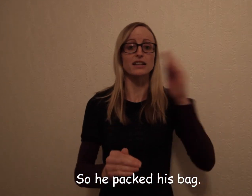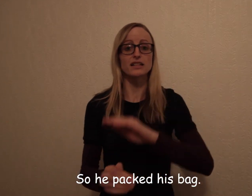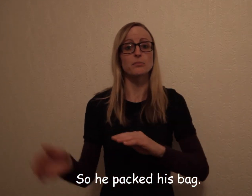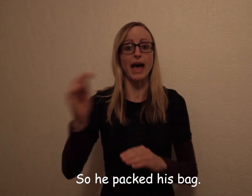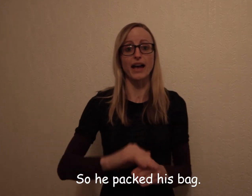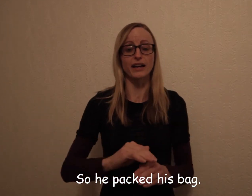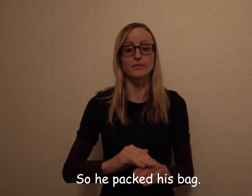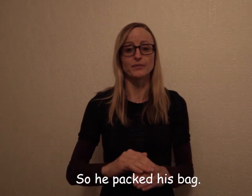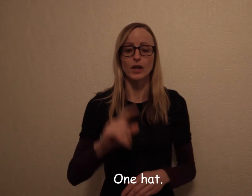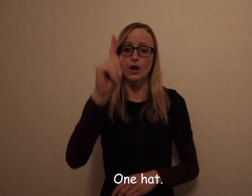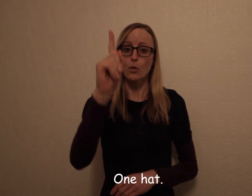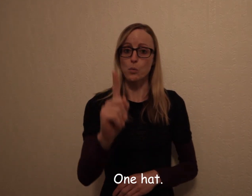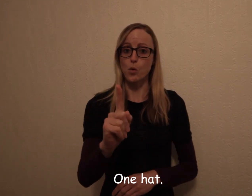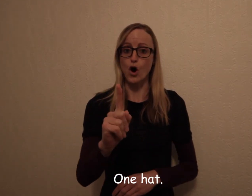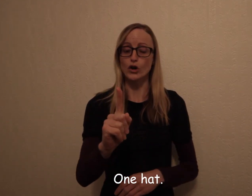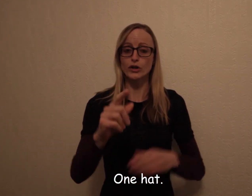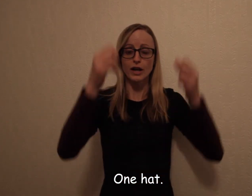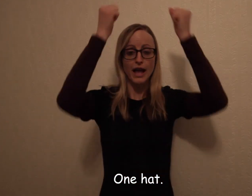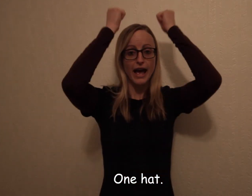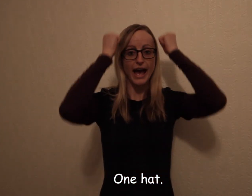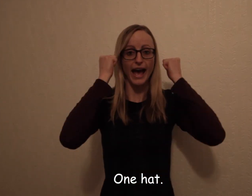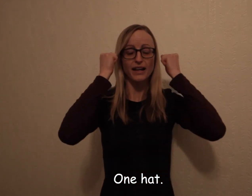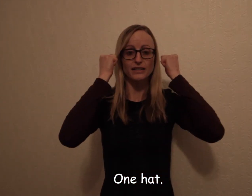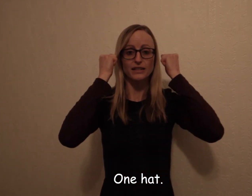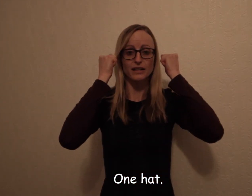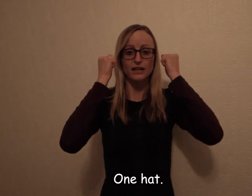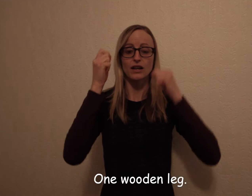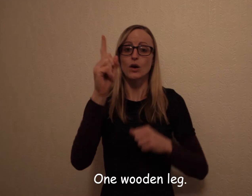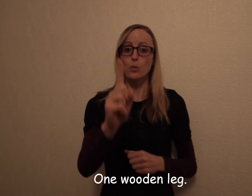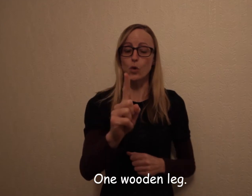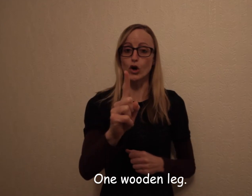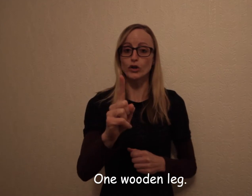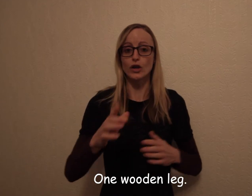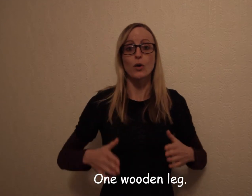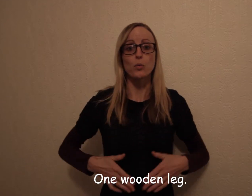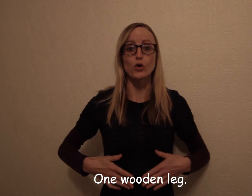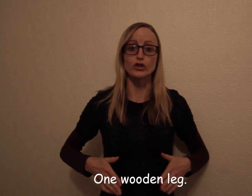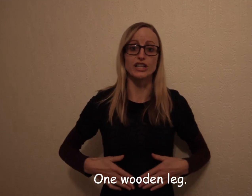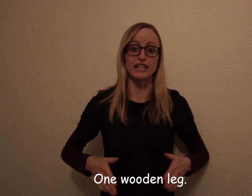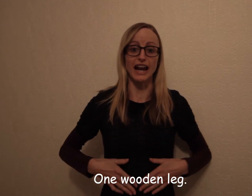his bag. One hat, one wooden